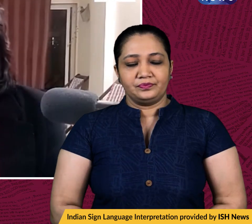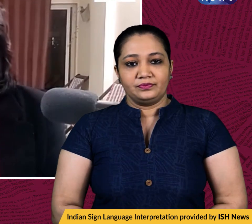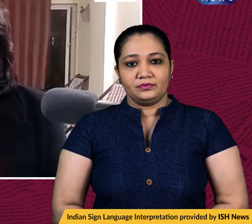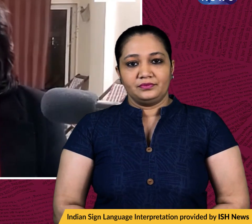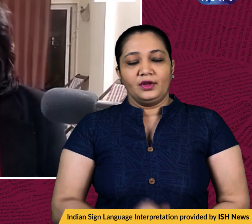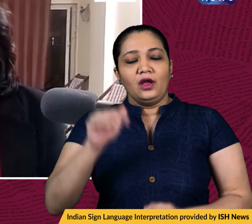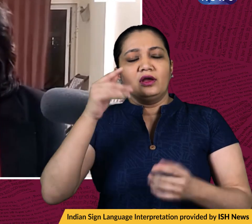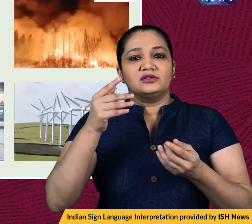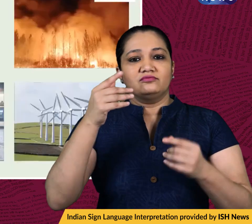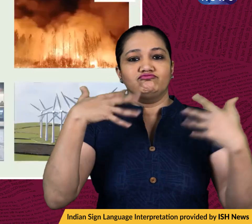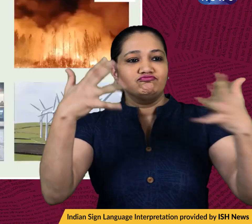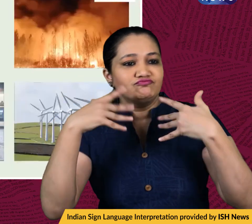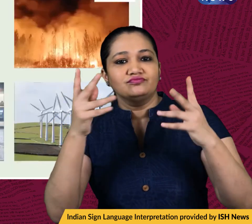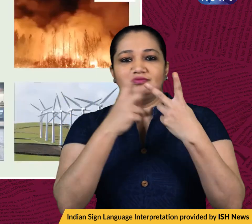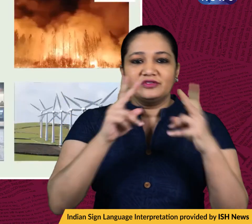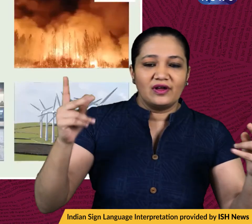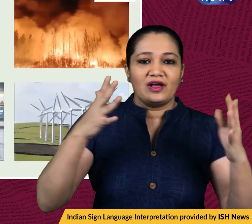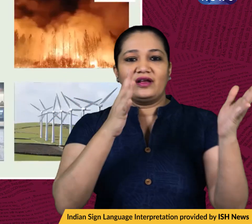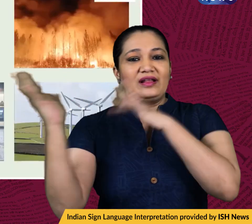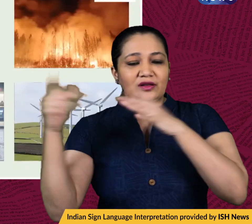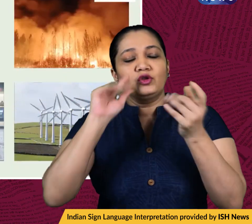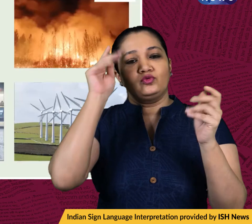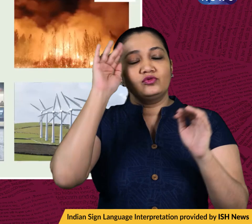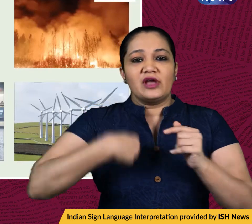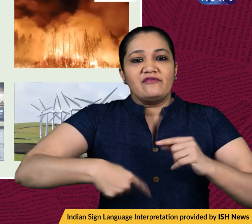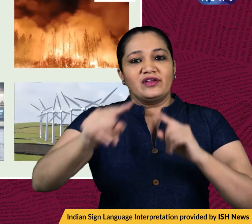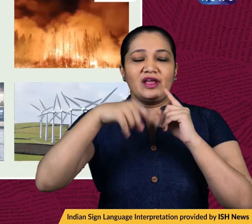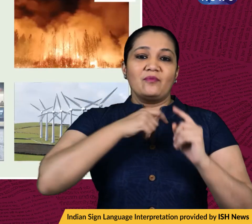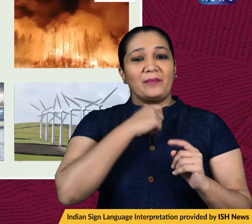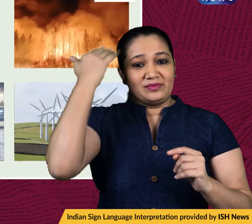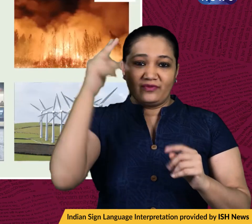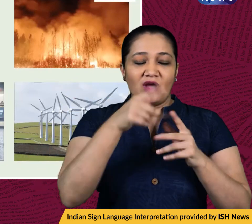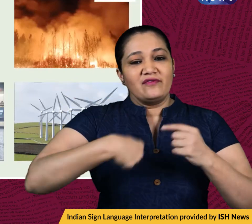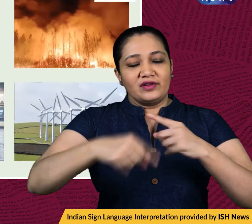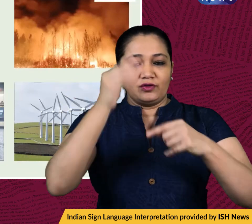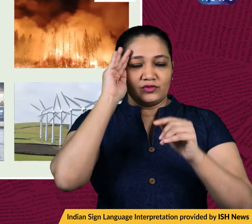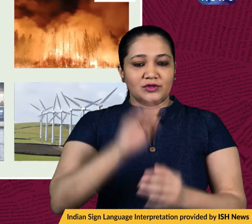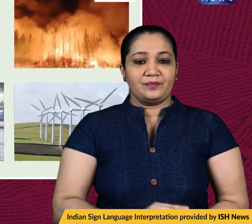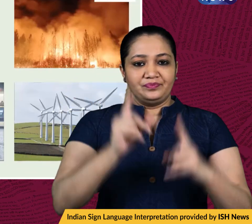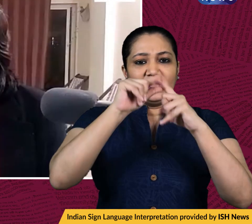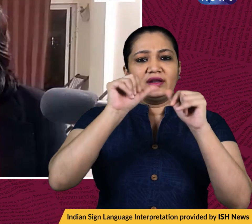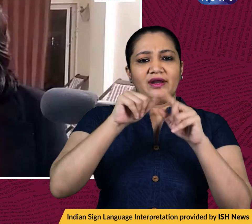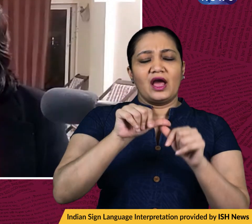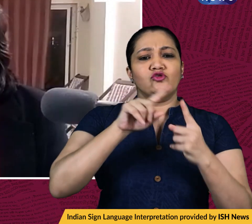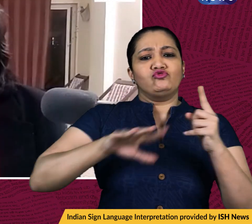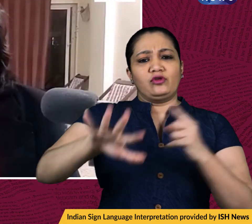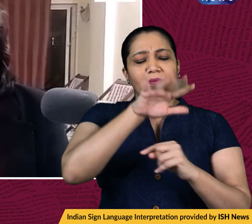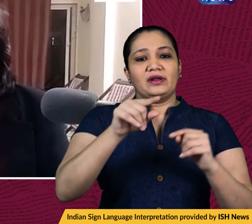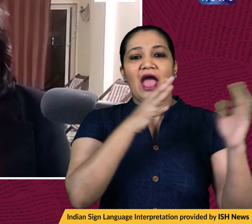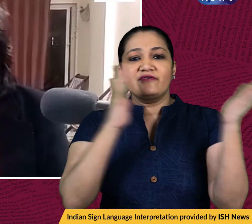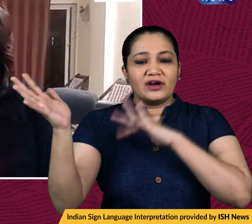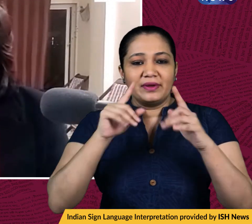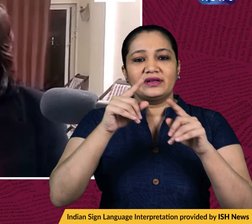Moving on to environment news, like we promised you, one piece of information we give you every single day. According to data by